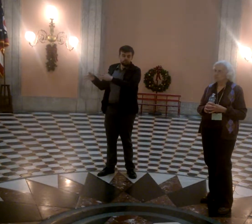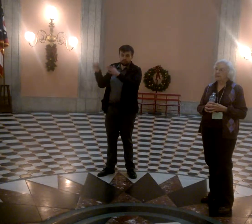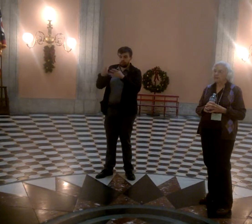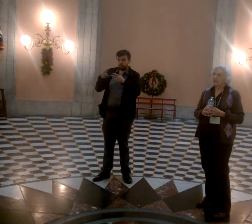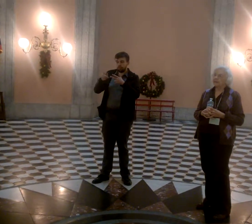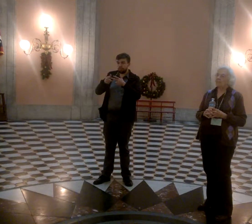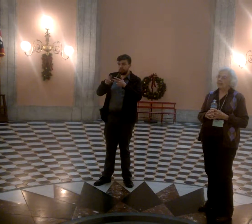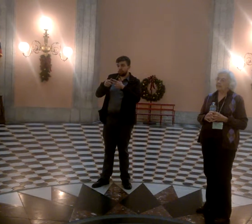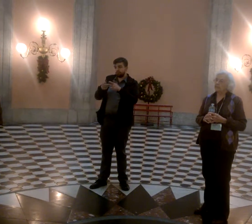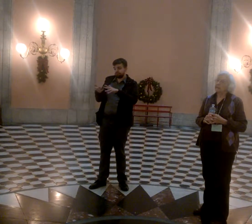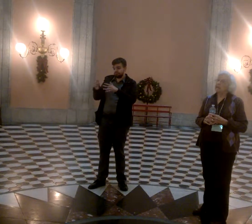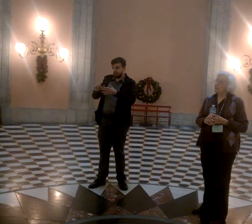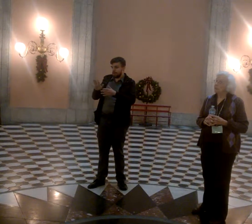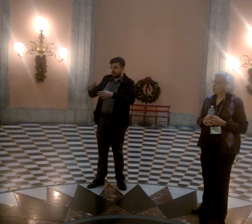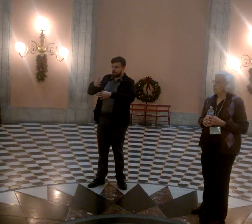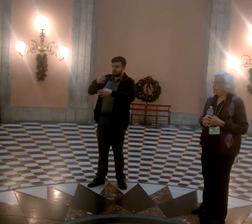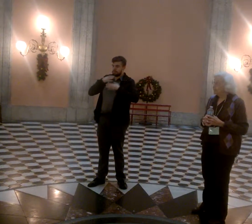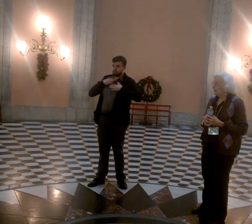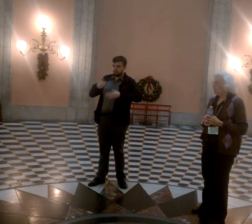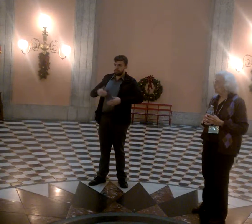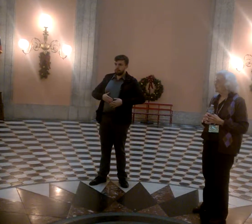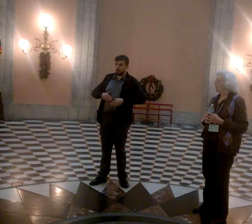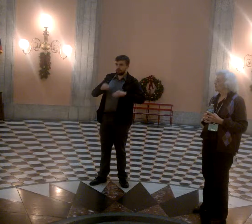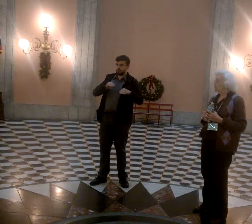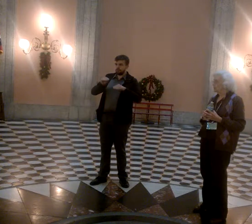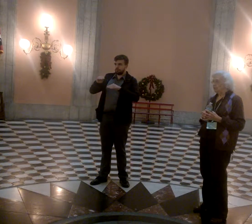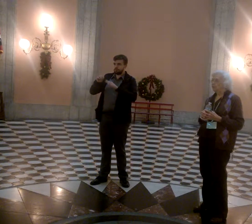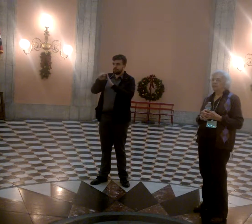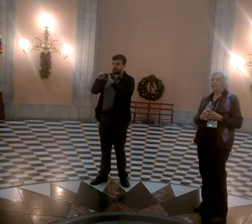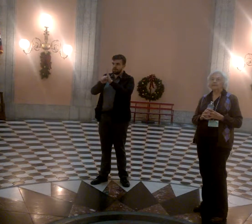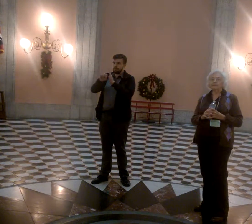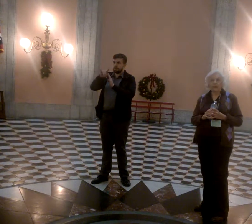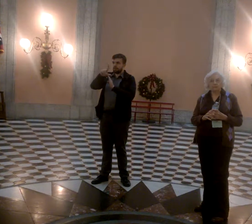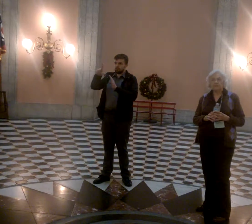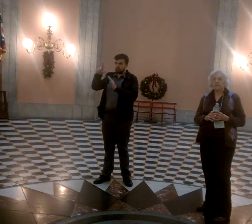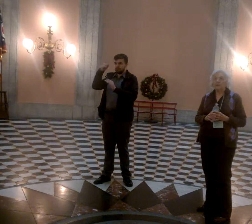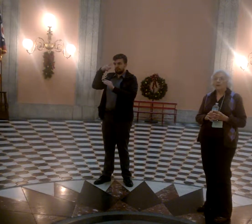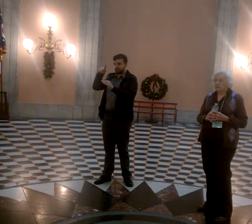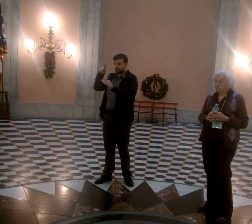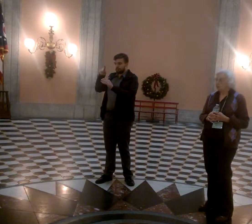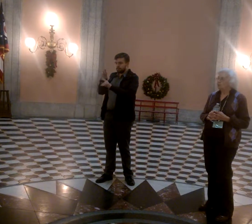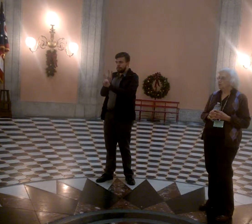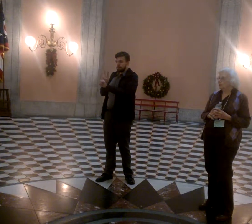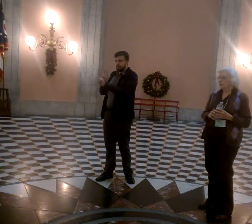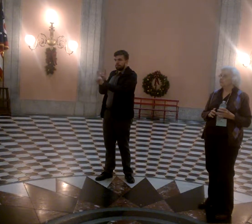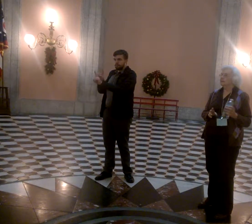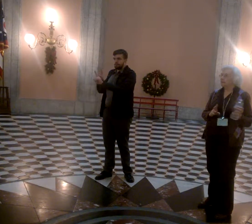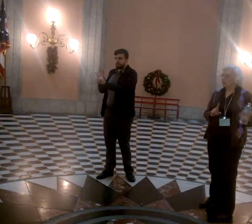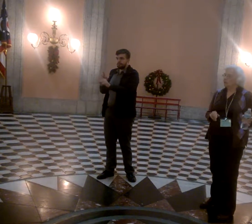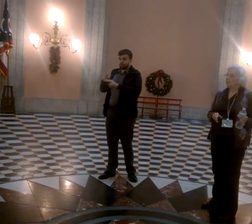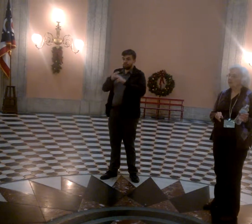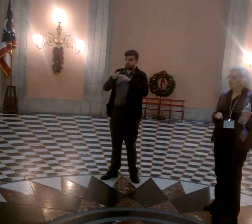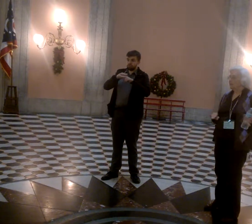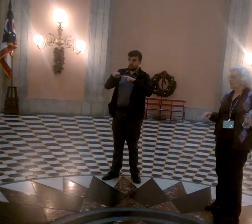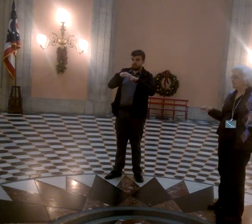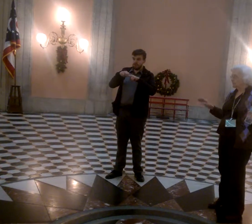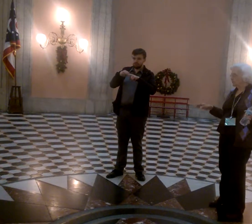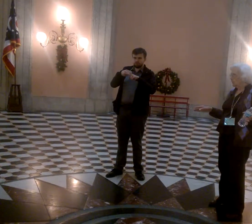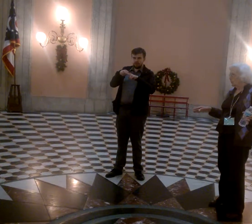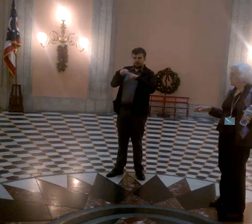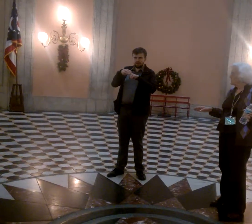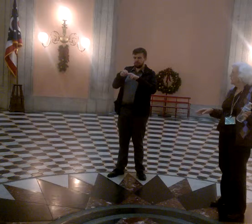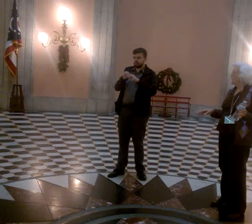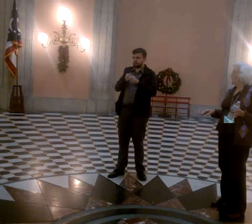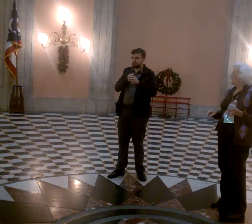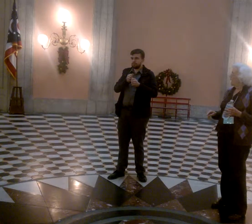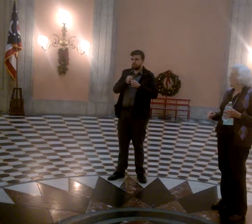body was being taken back to Illinois for burial, the funeral train stopped at numerous places along the way. They came here